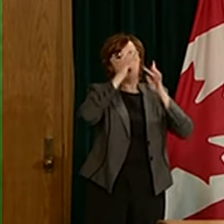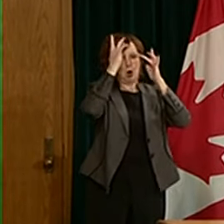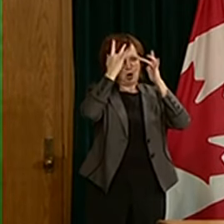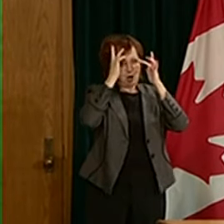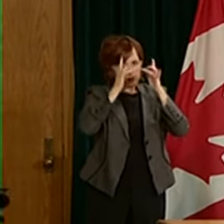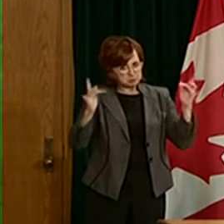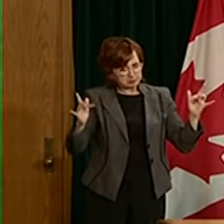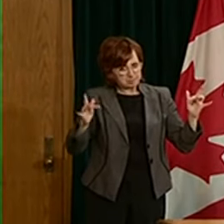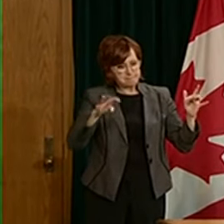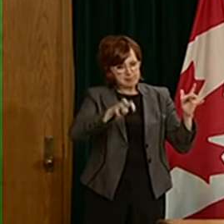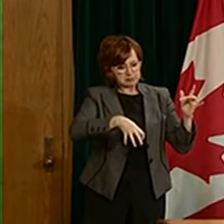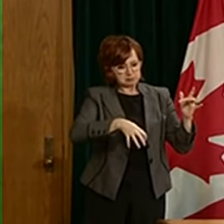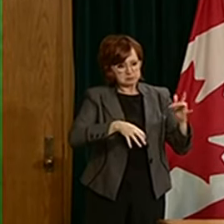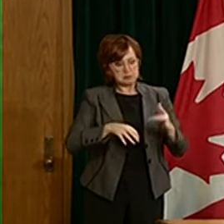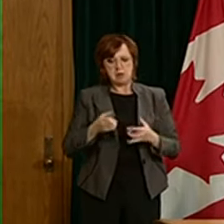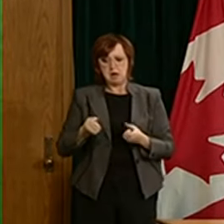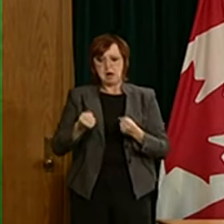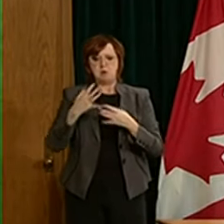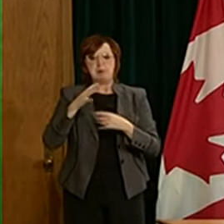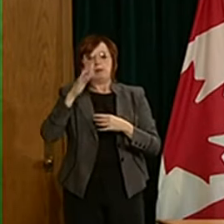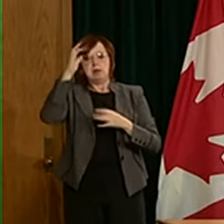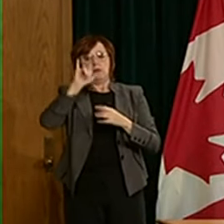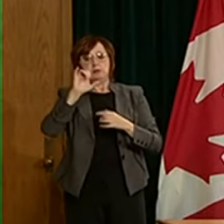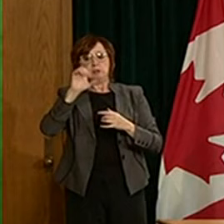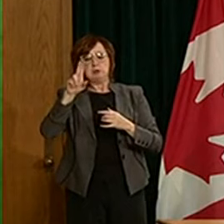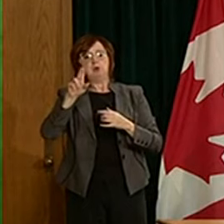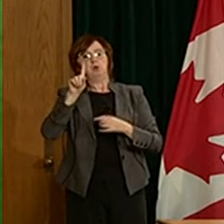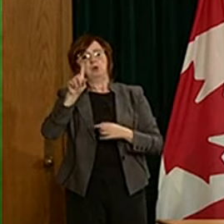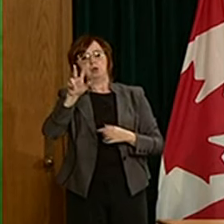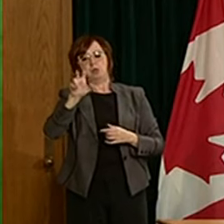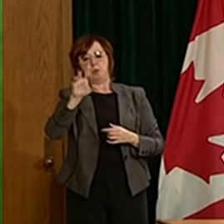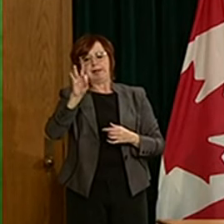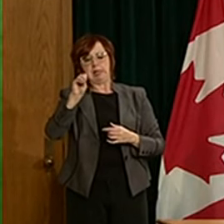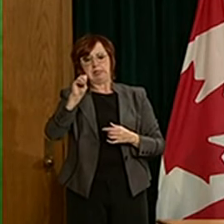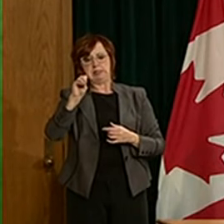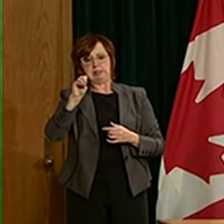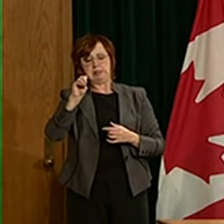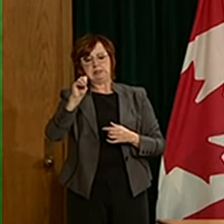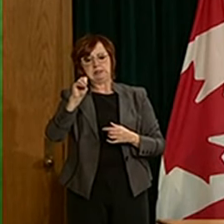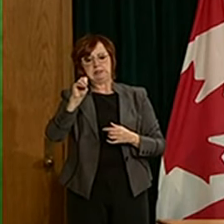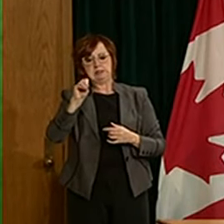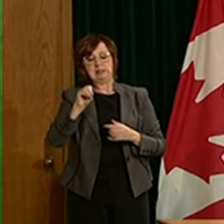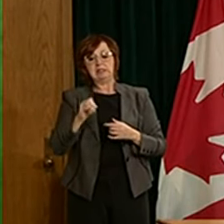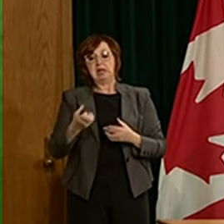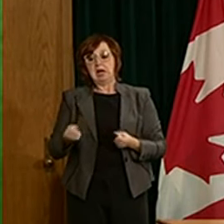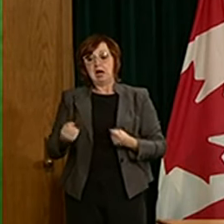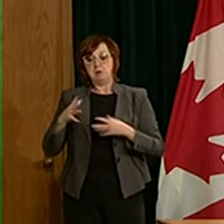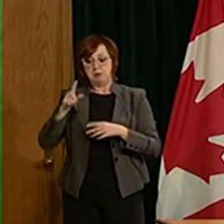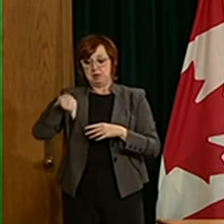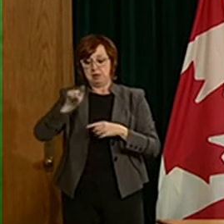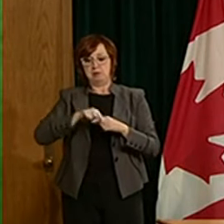hospitalized, 380 of those would require to be in the ICU, with again 90 to 95% requiring ventilation.